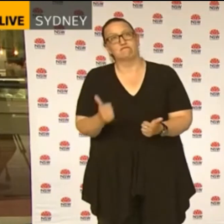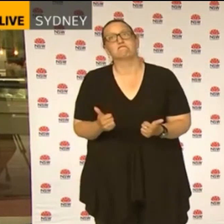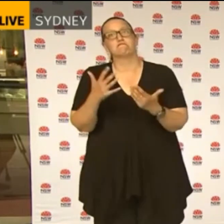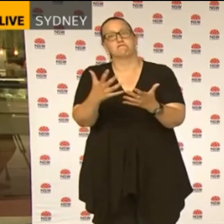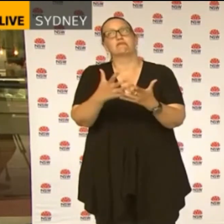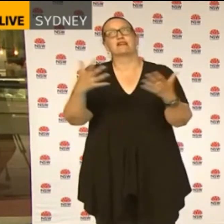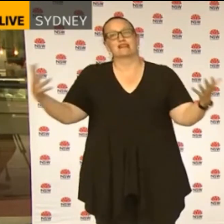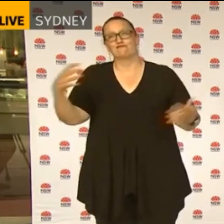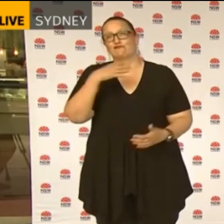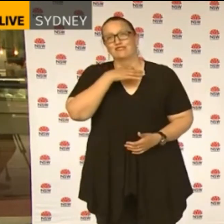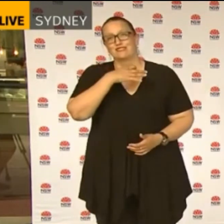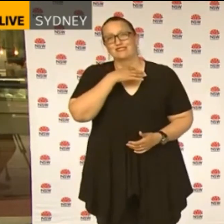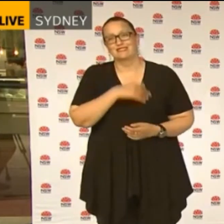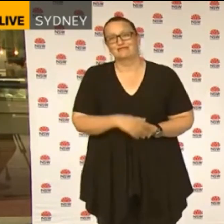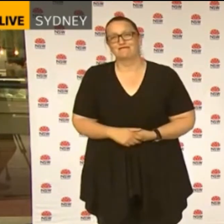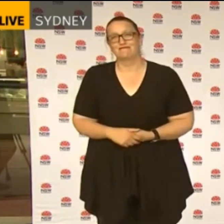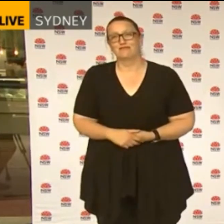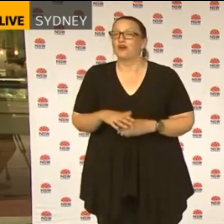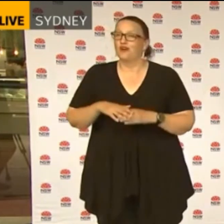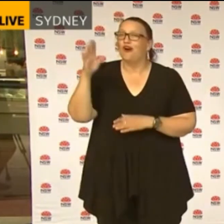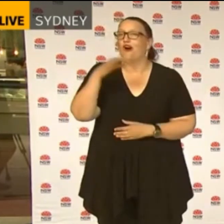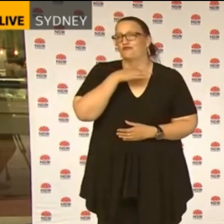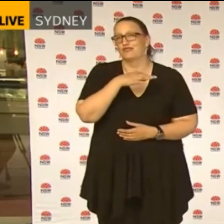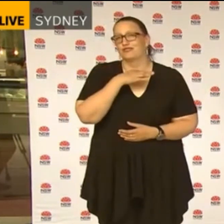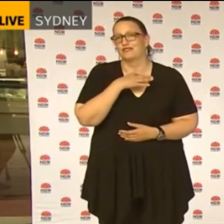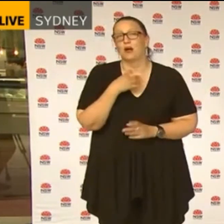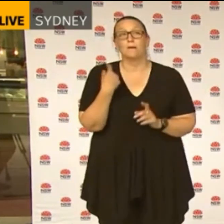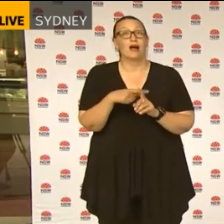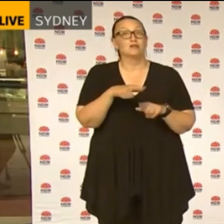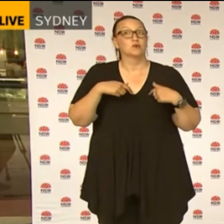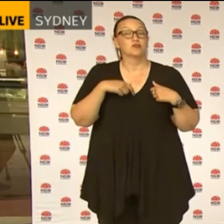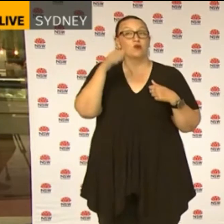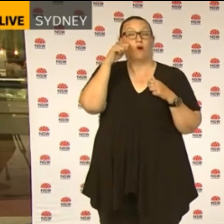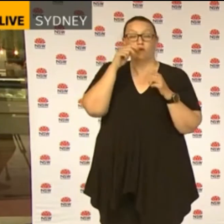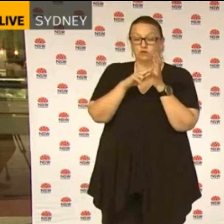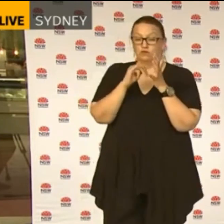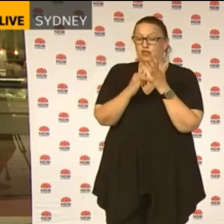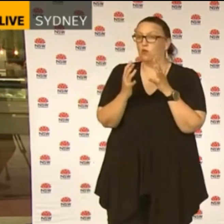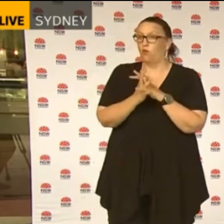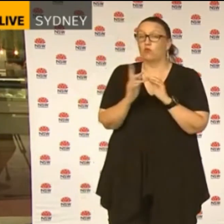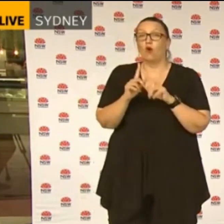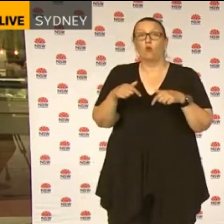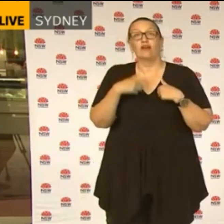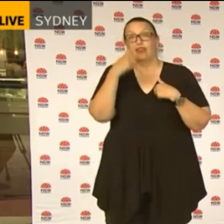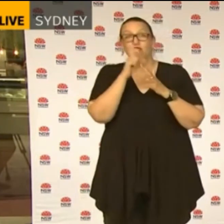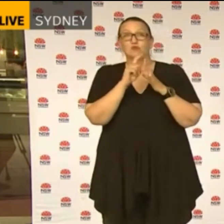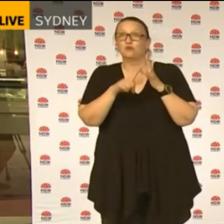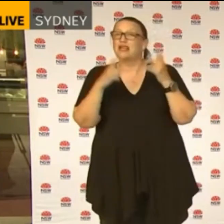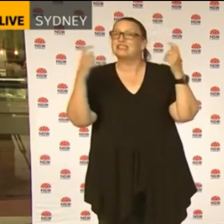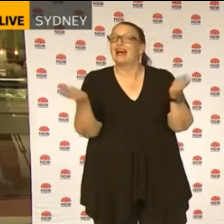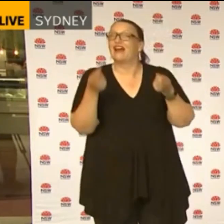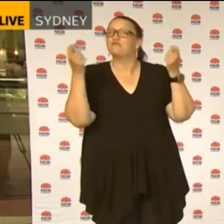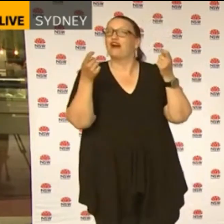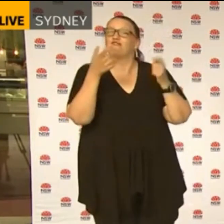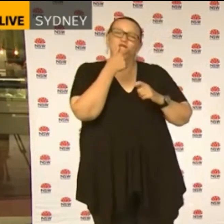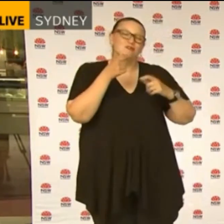So we know what the high-risk activities are. We also know in New South Wales what we can do to still have those big milestones we celebrate,